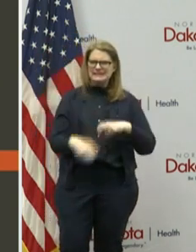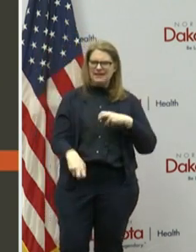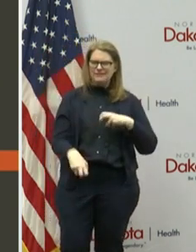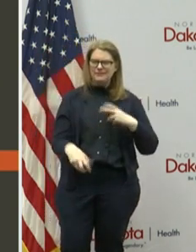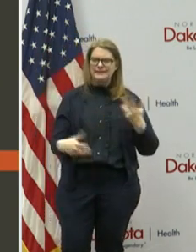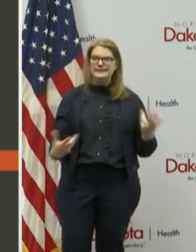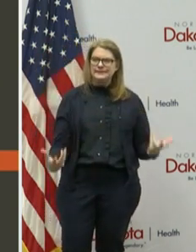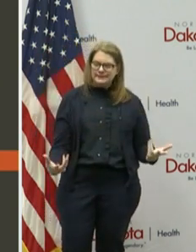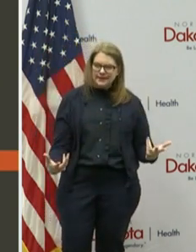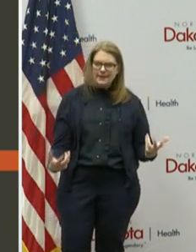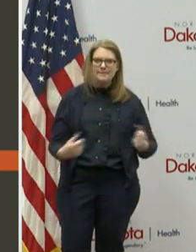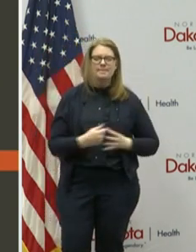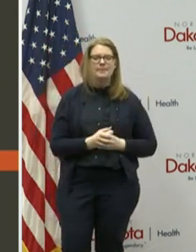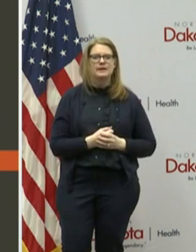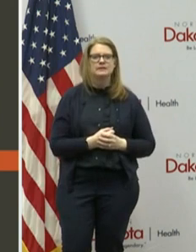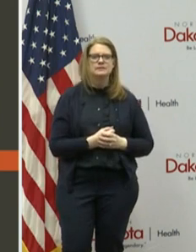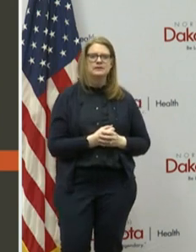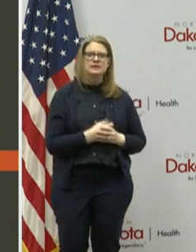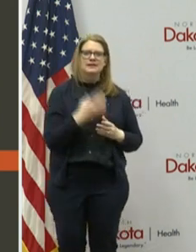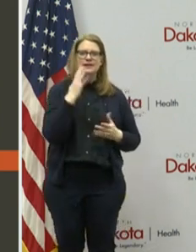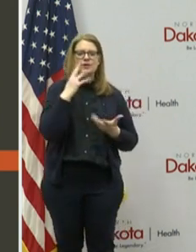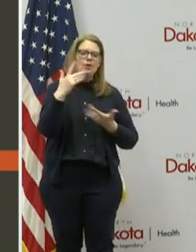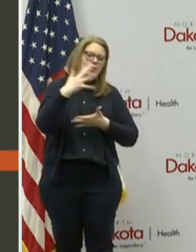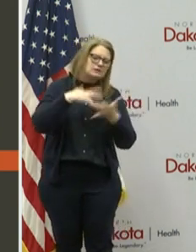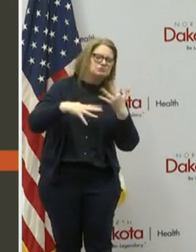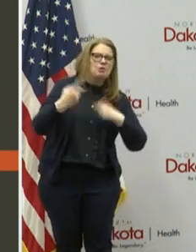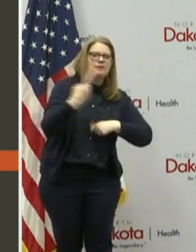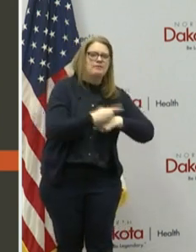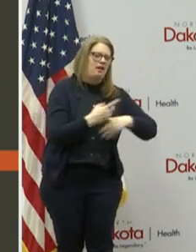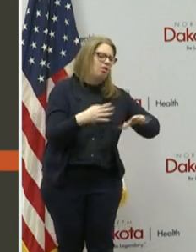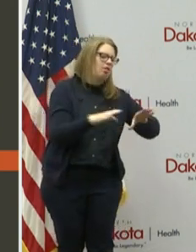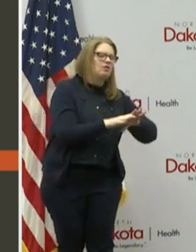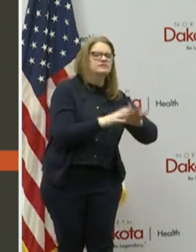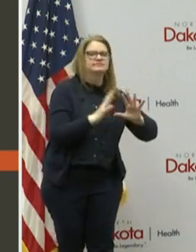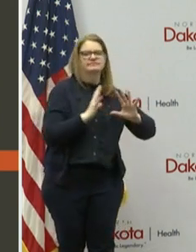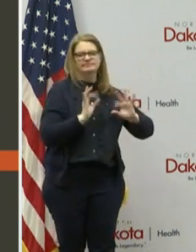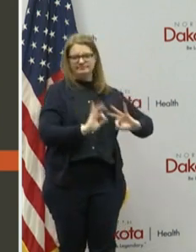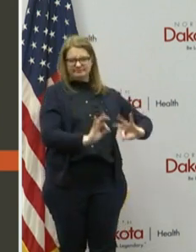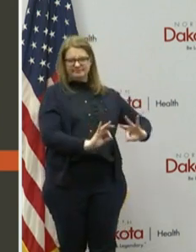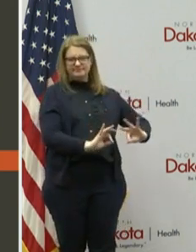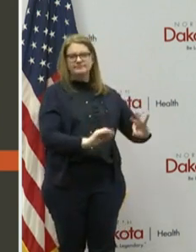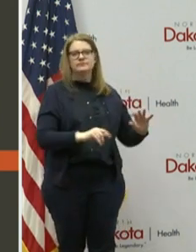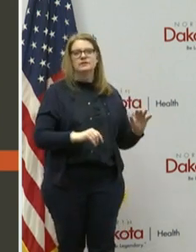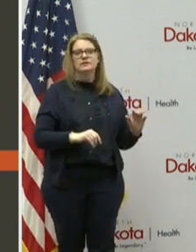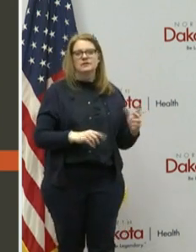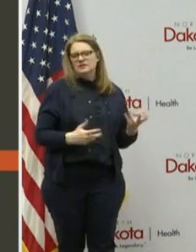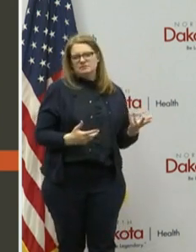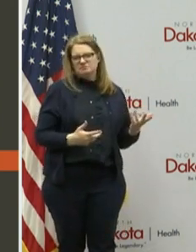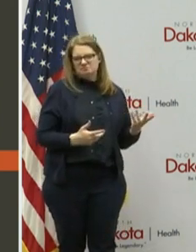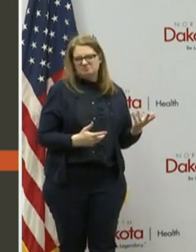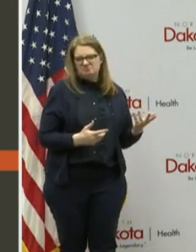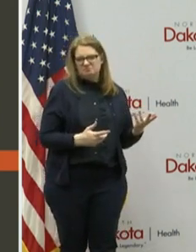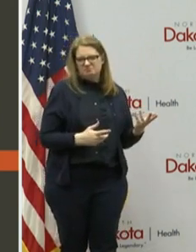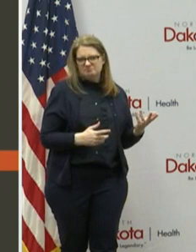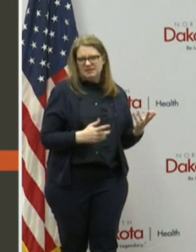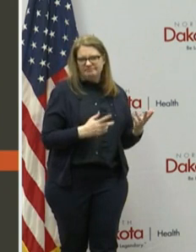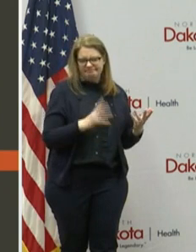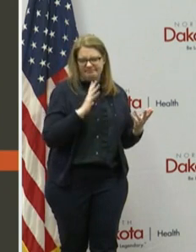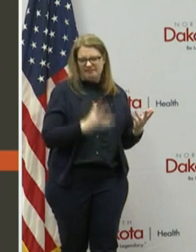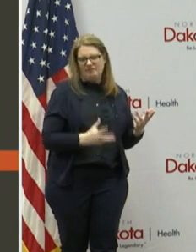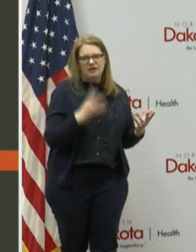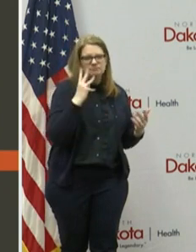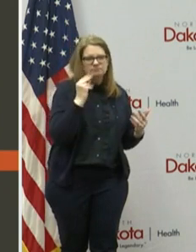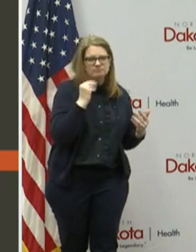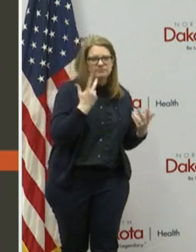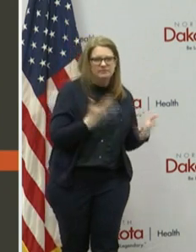gee, you close schools for a storm day, that's one thing. Something the North Dakotans know about, but then we'd say, hey, well, the storm's